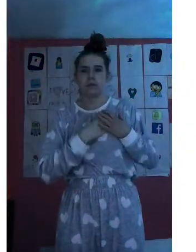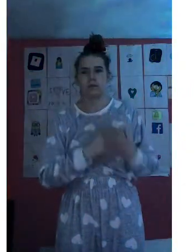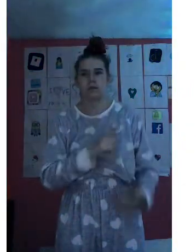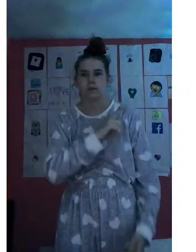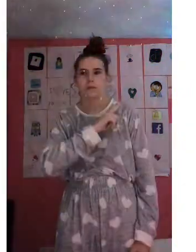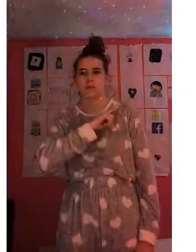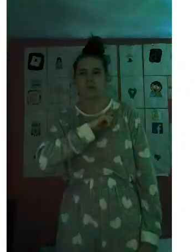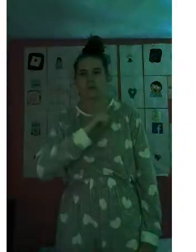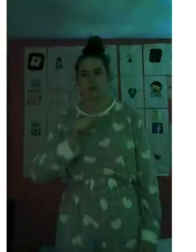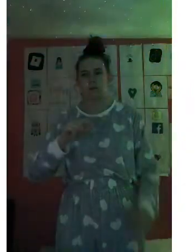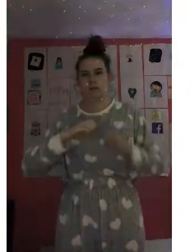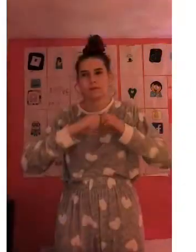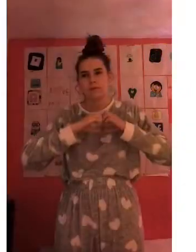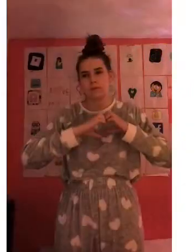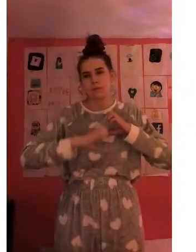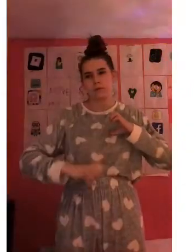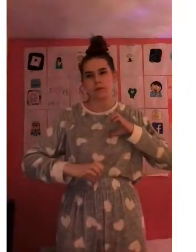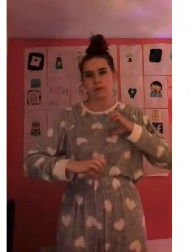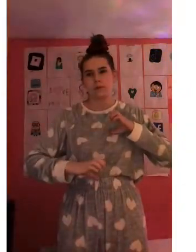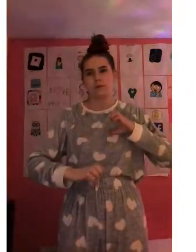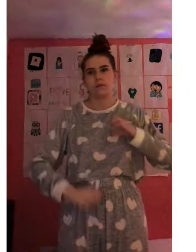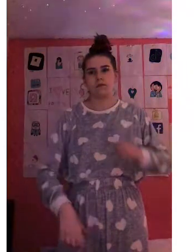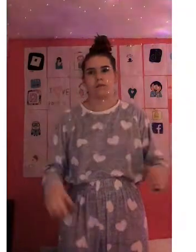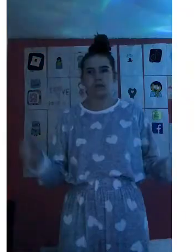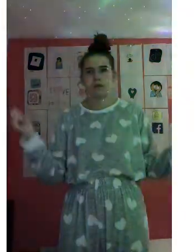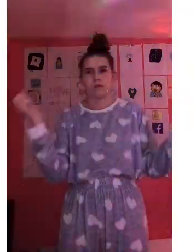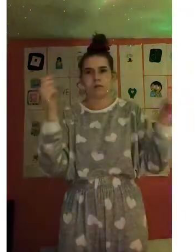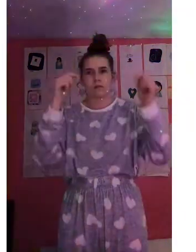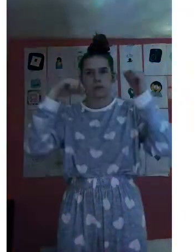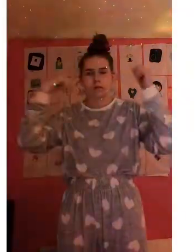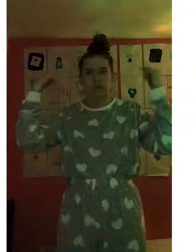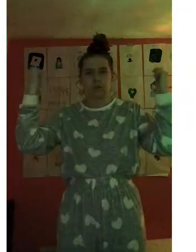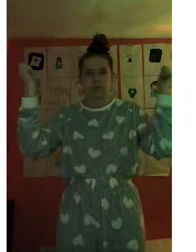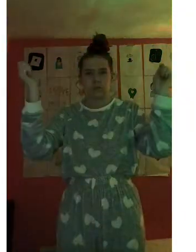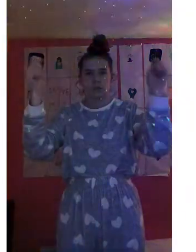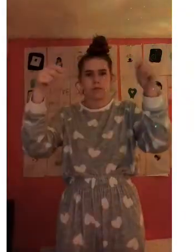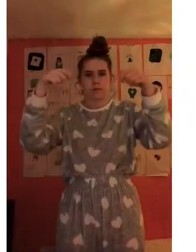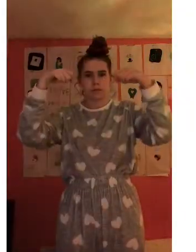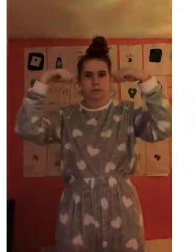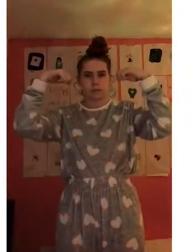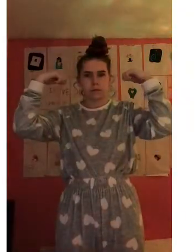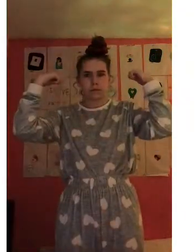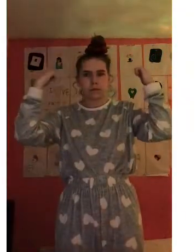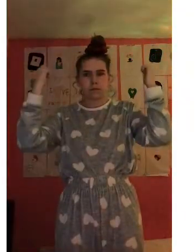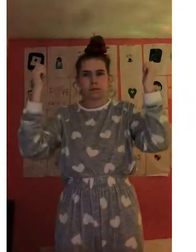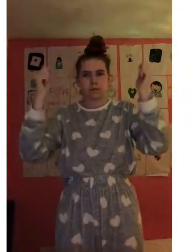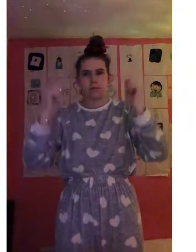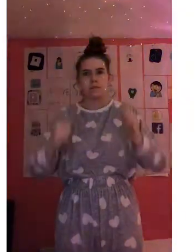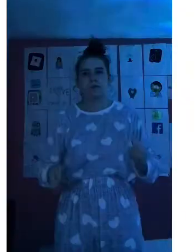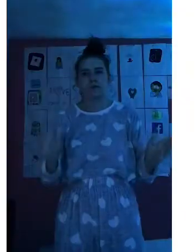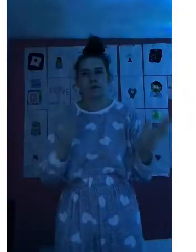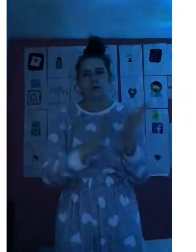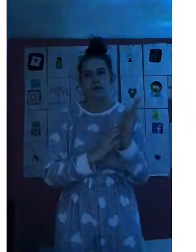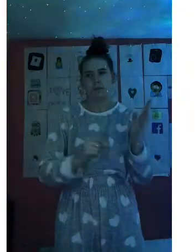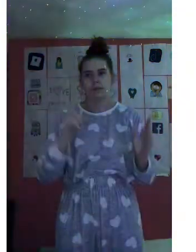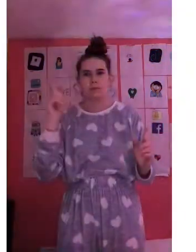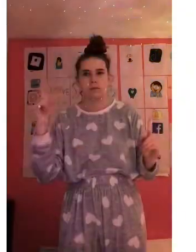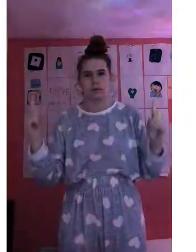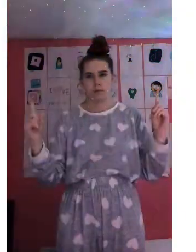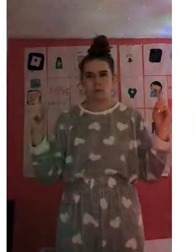heart that's been loved So I'll sing hallelujah You are an angel in